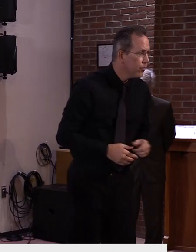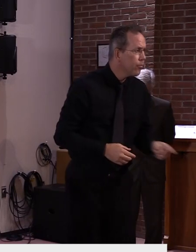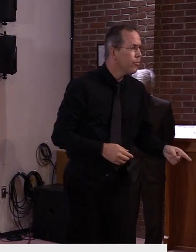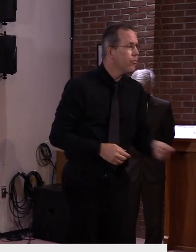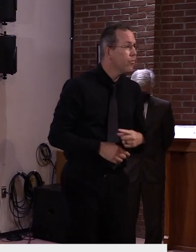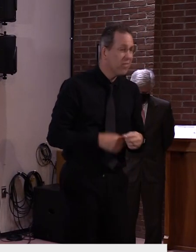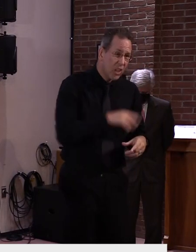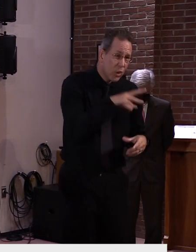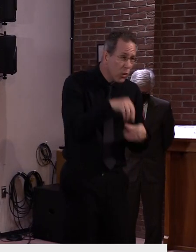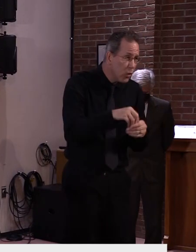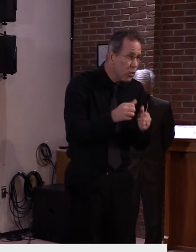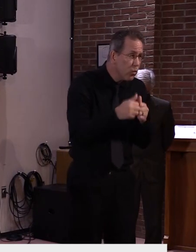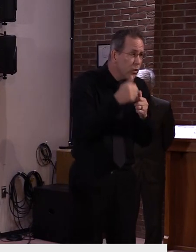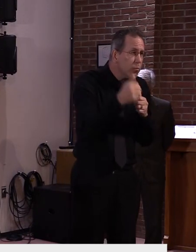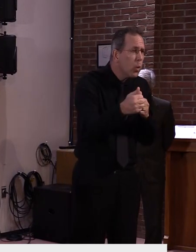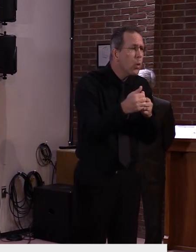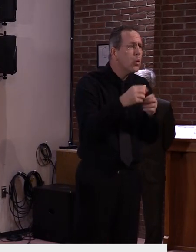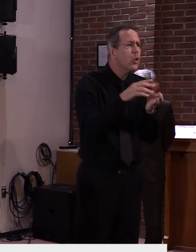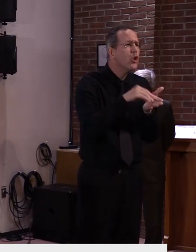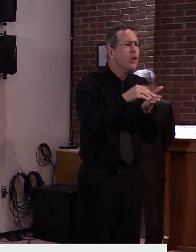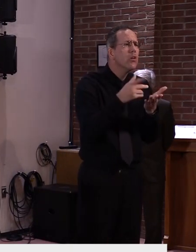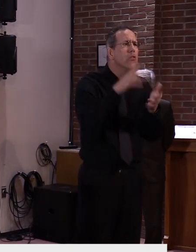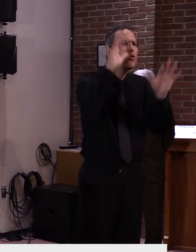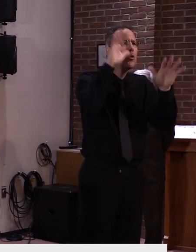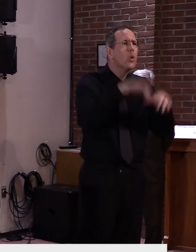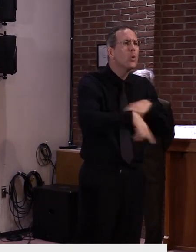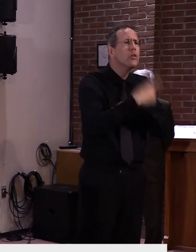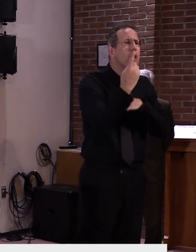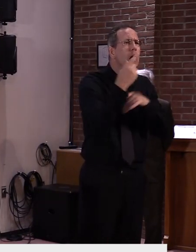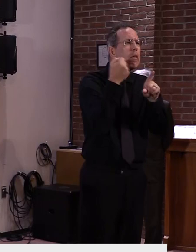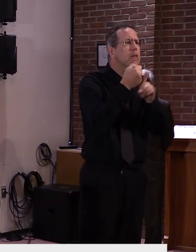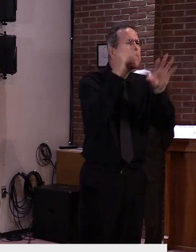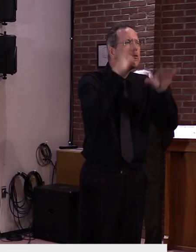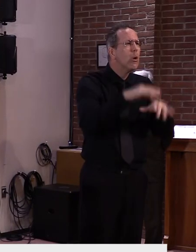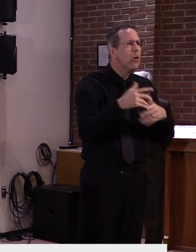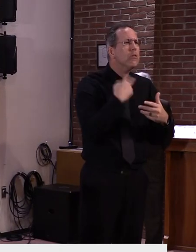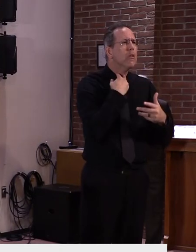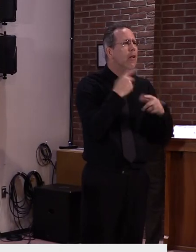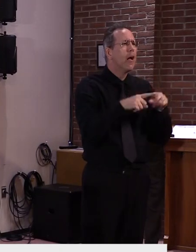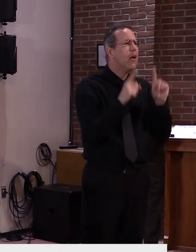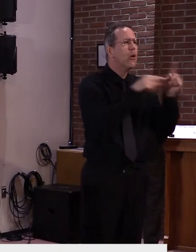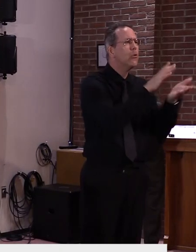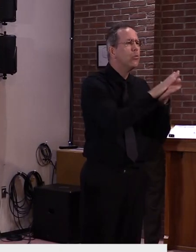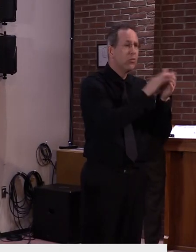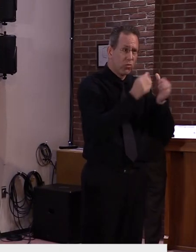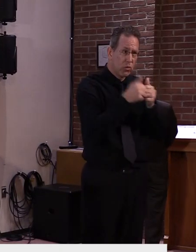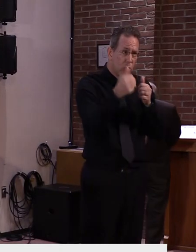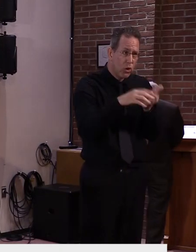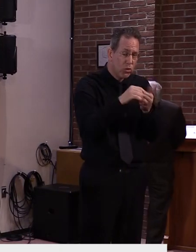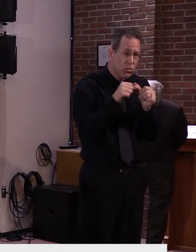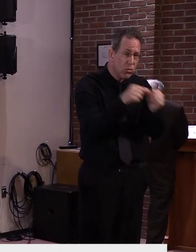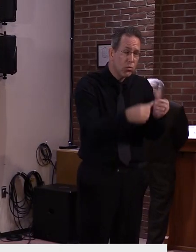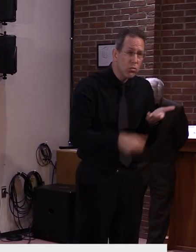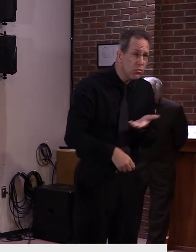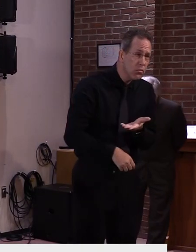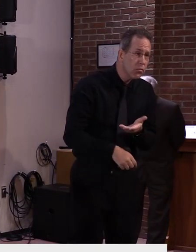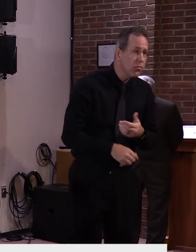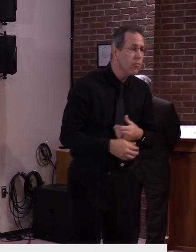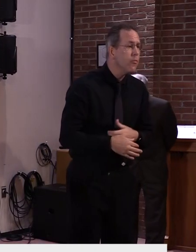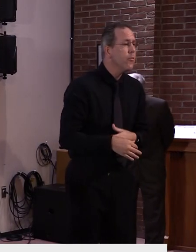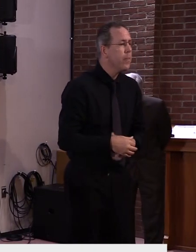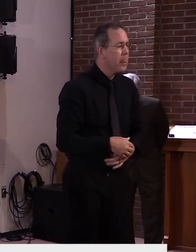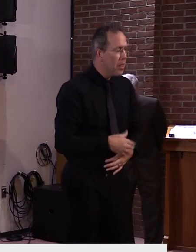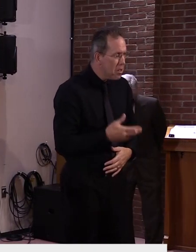We don't have a lot to go on in terms of regulatory authority over that issue at this point. I think it's a great question and one we'll have to no doubt